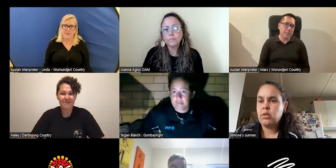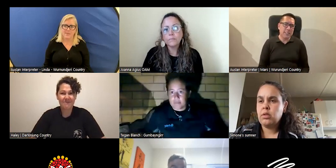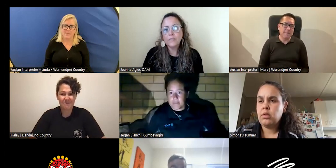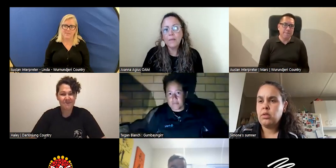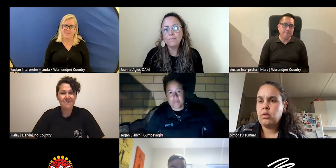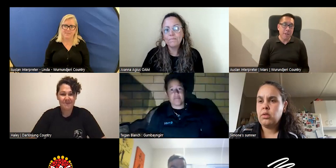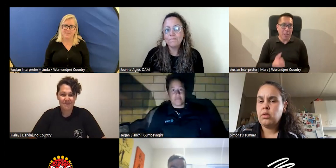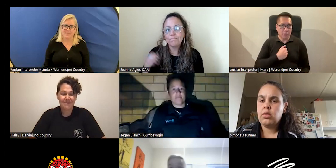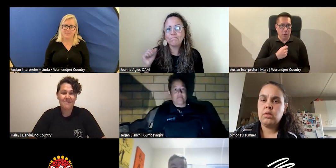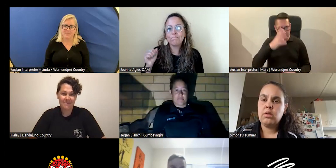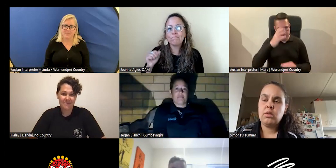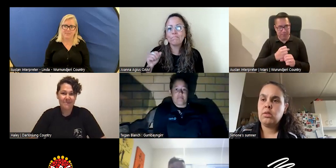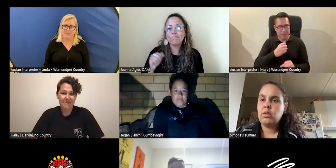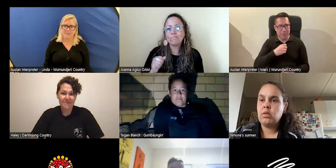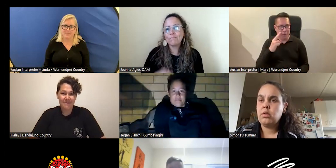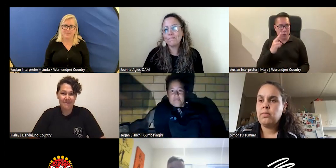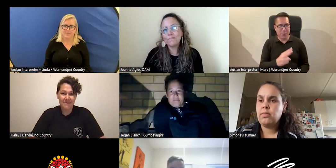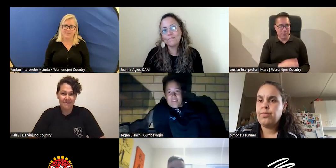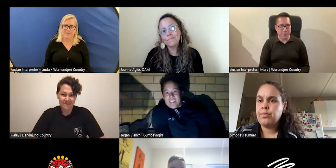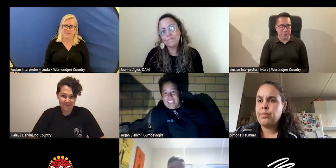Yeah. In my view.